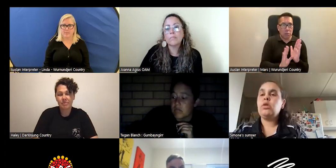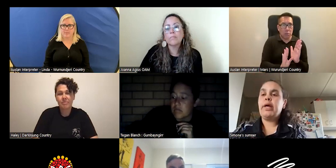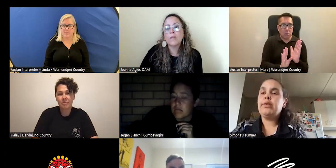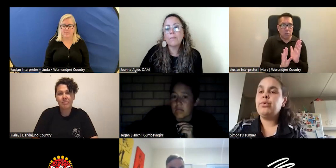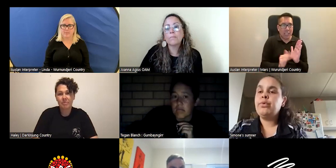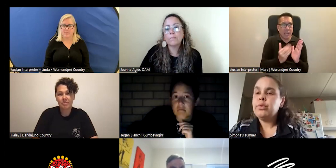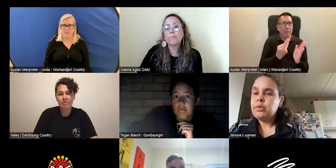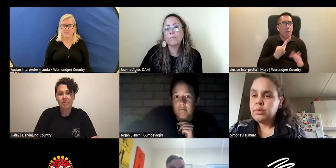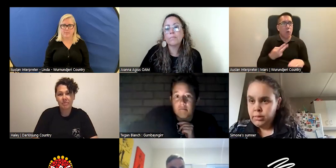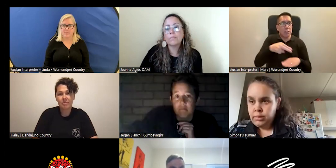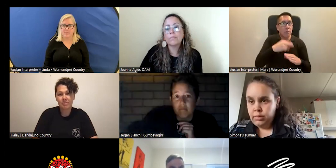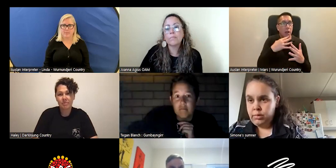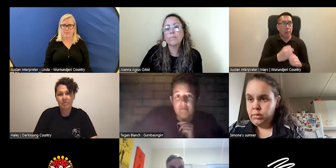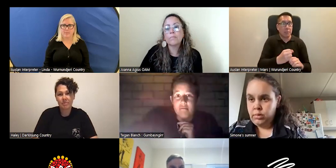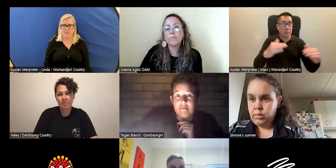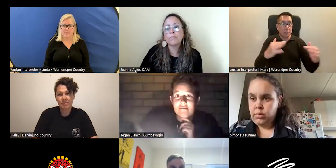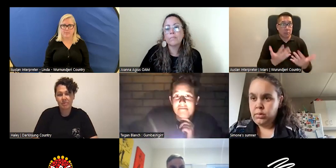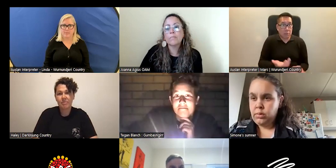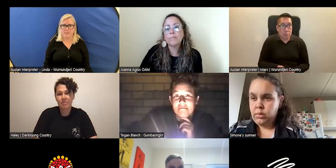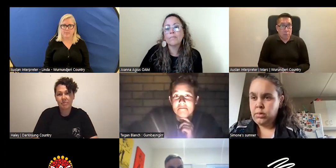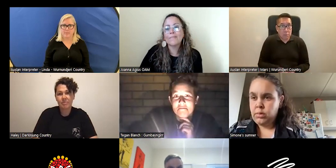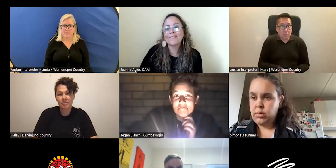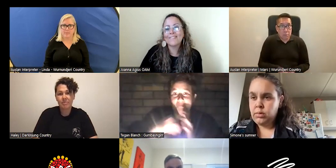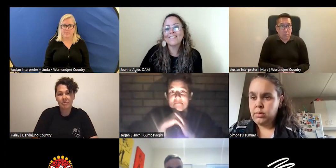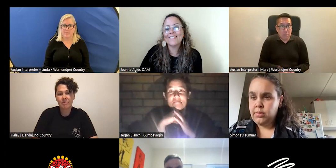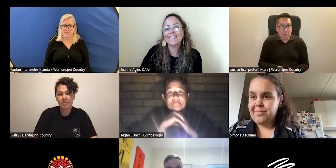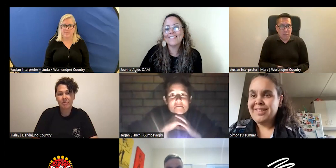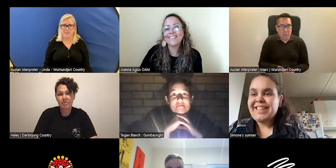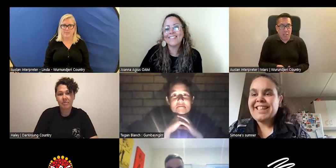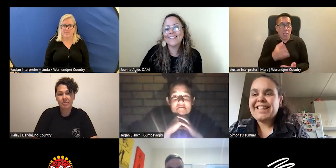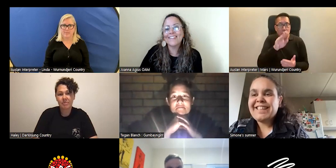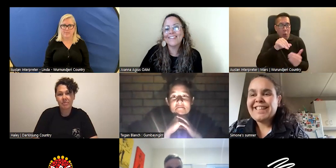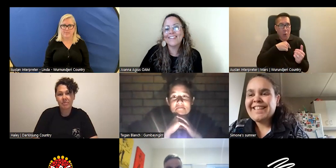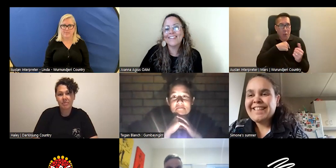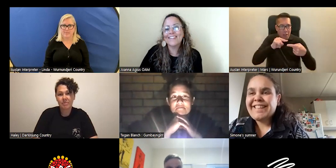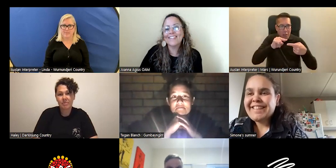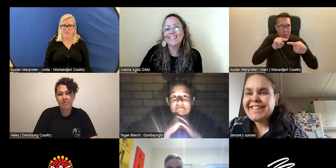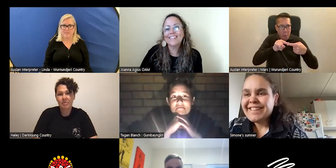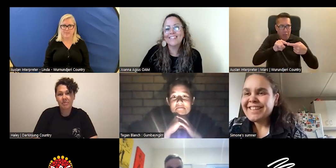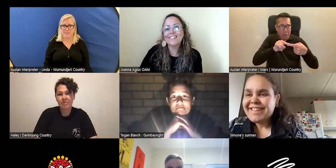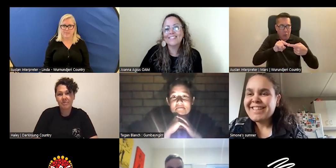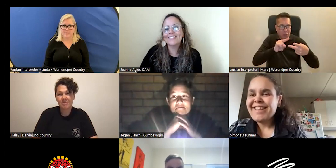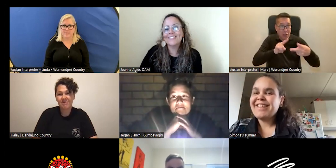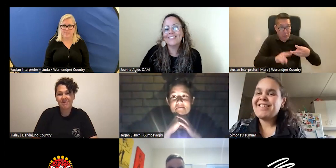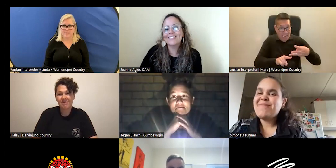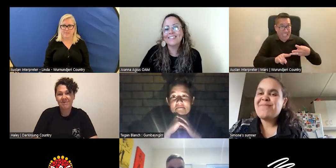them a voice to Parliament. And on that, under the points 1, 2 and 3,